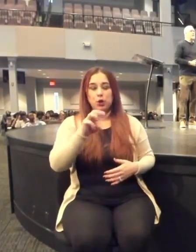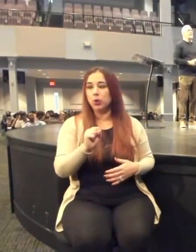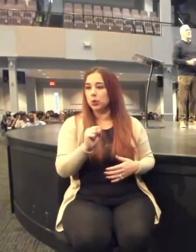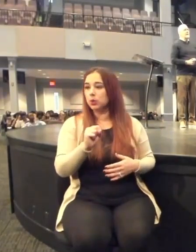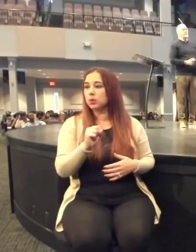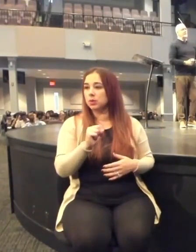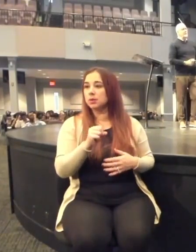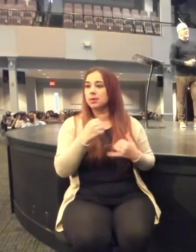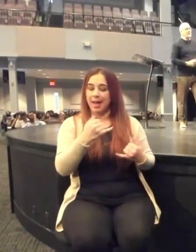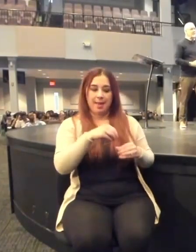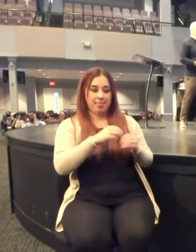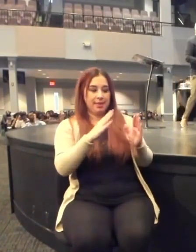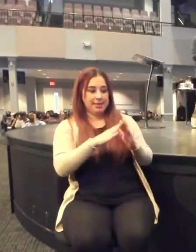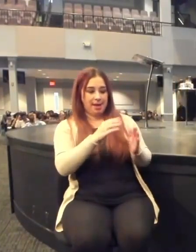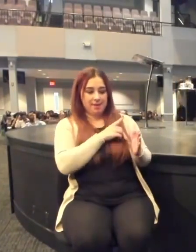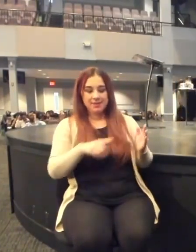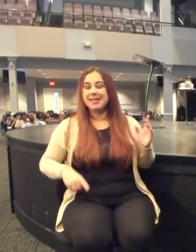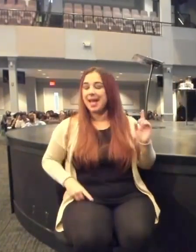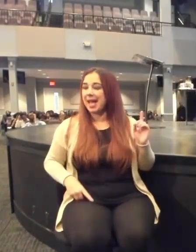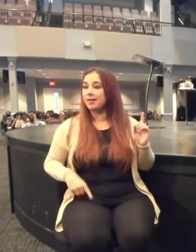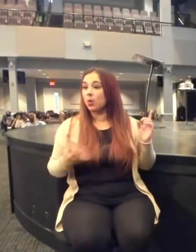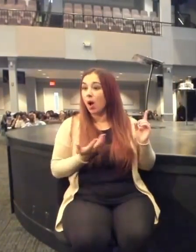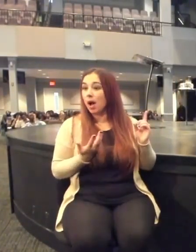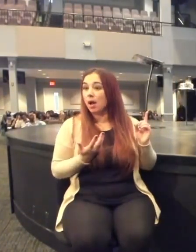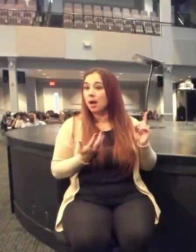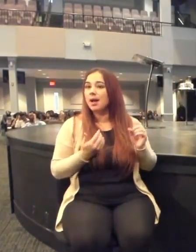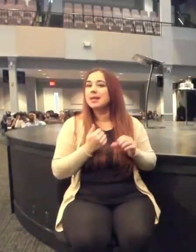"Today in the town of David," notice this, "a